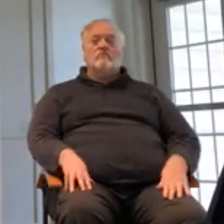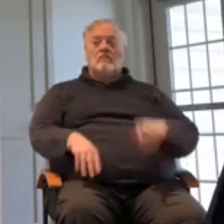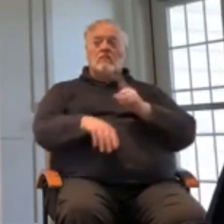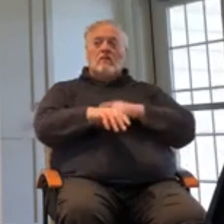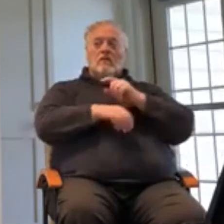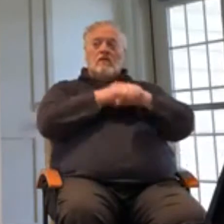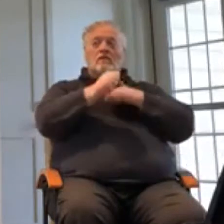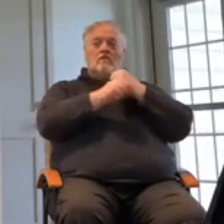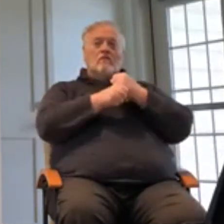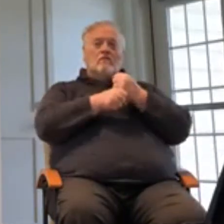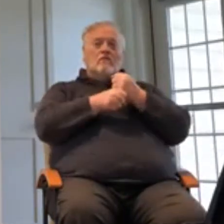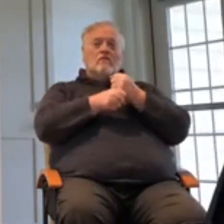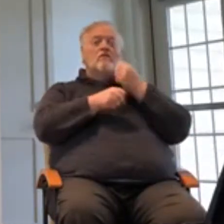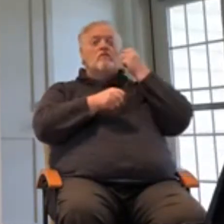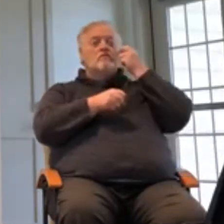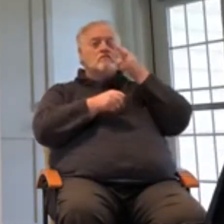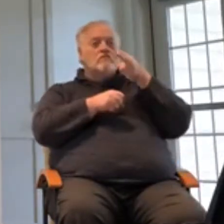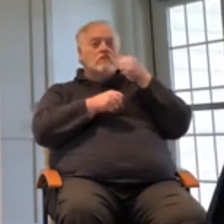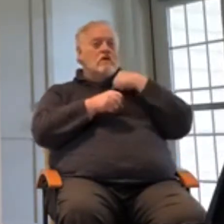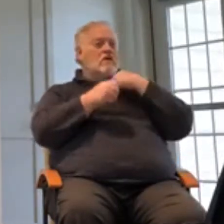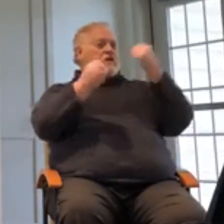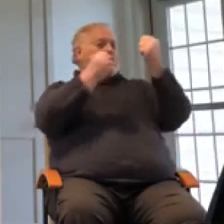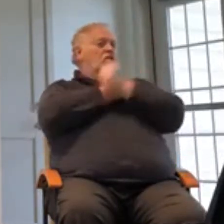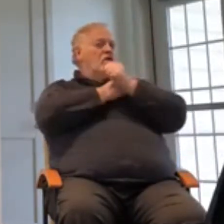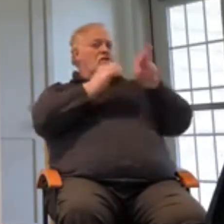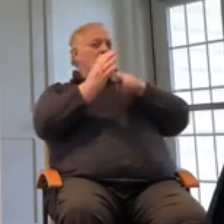up. I love the resurrection.